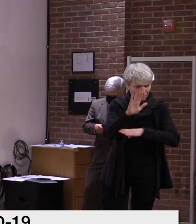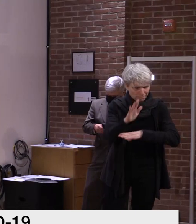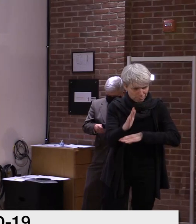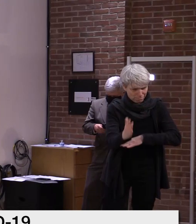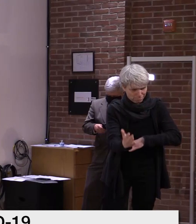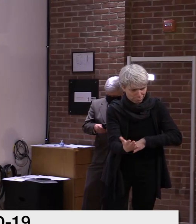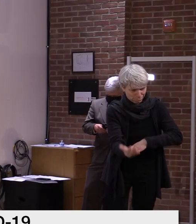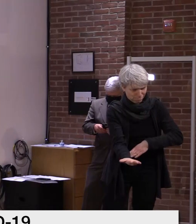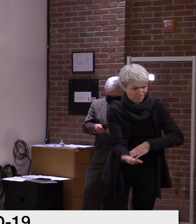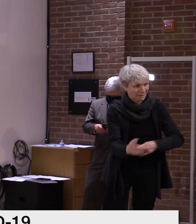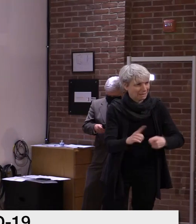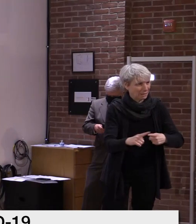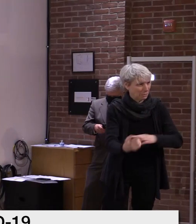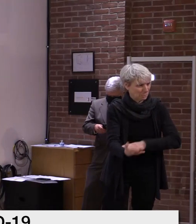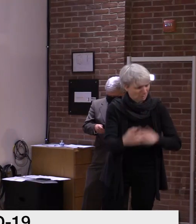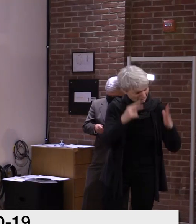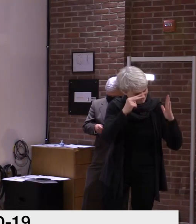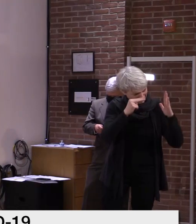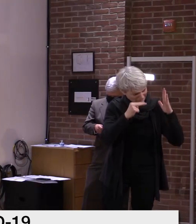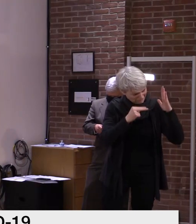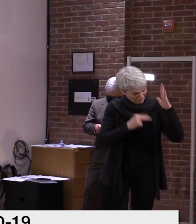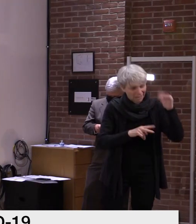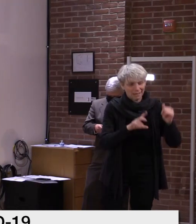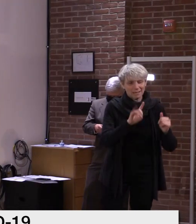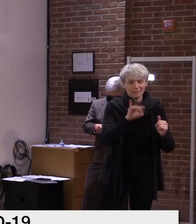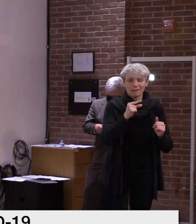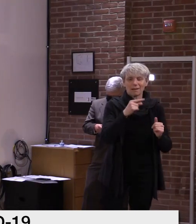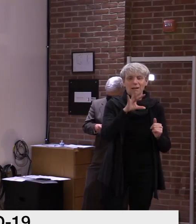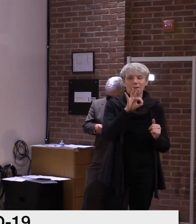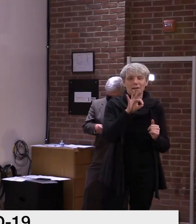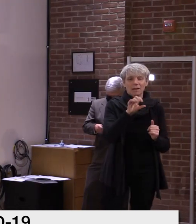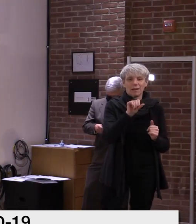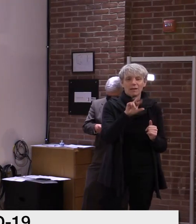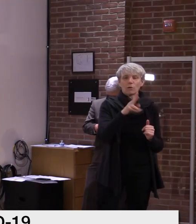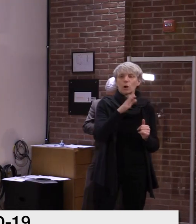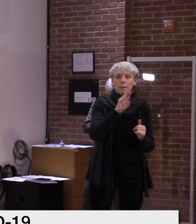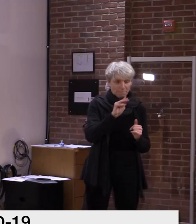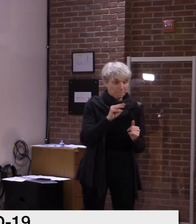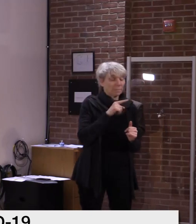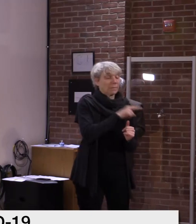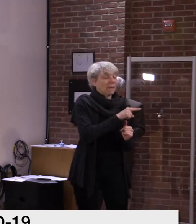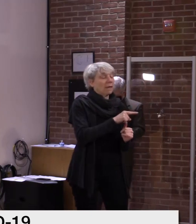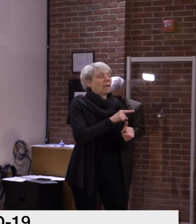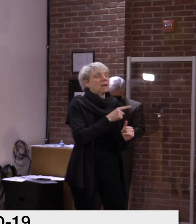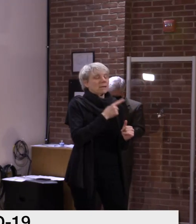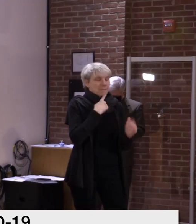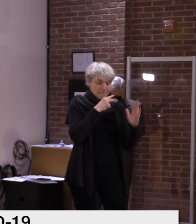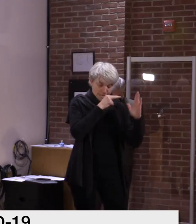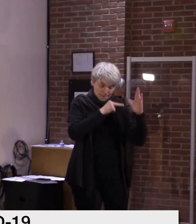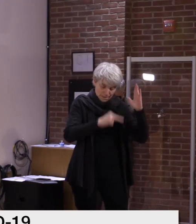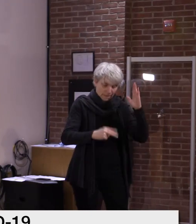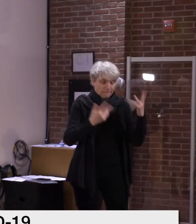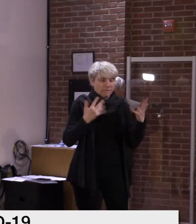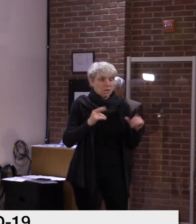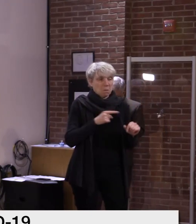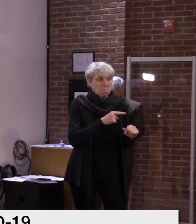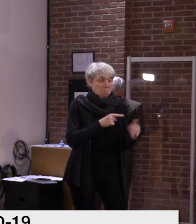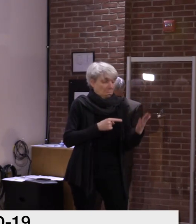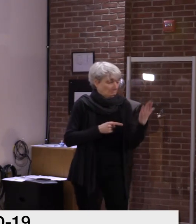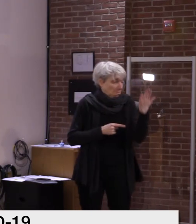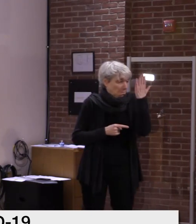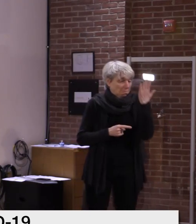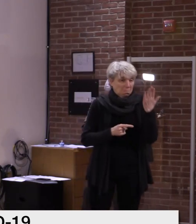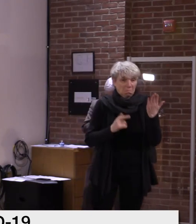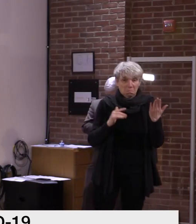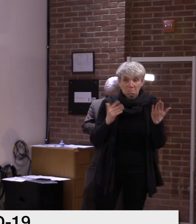hours reviewing it, Doug Farnham. And his report back was that he didn't see that there was anything